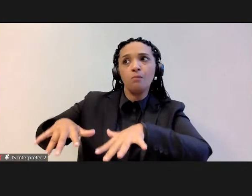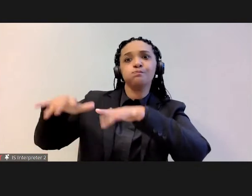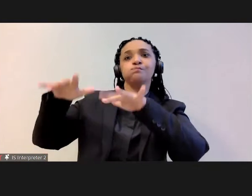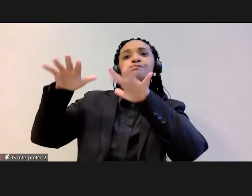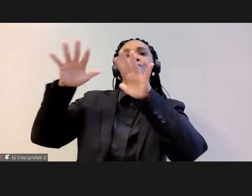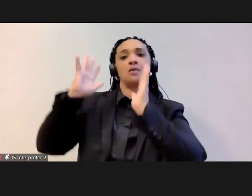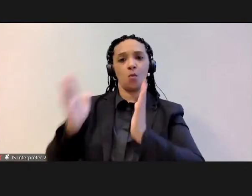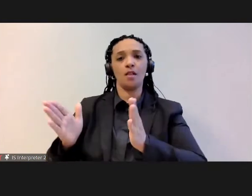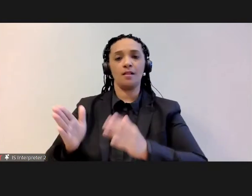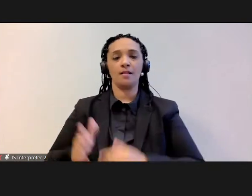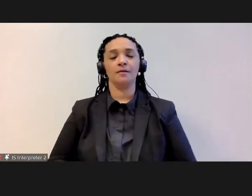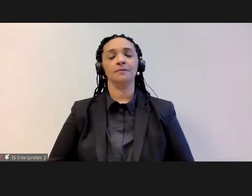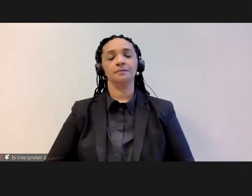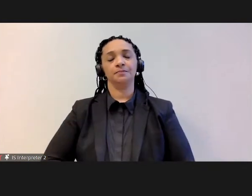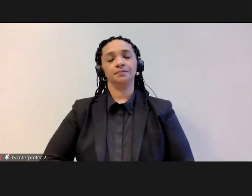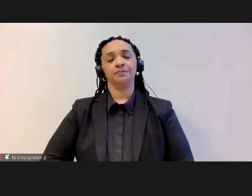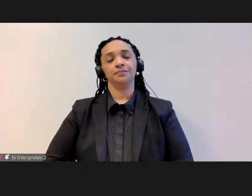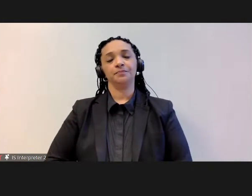talked about